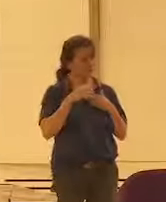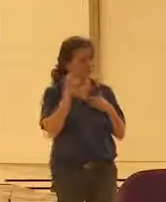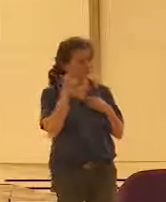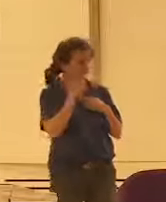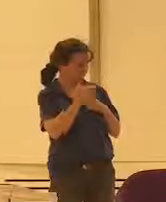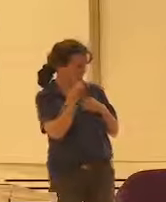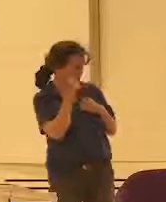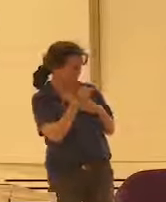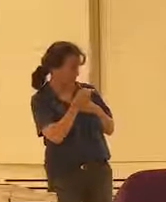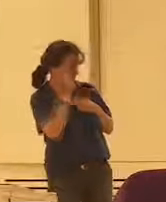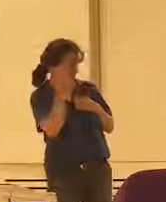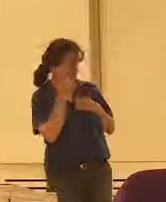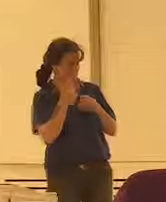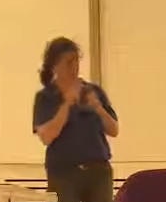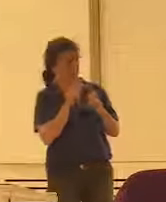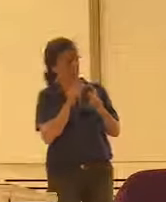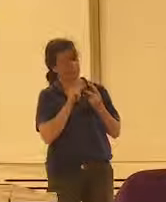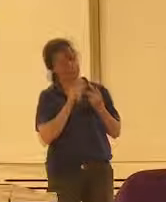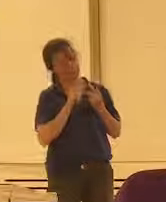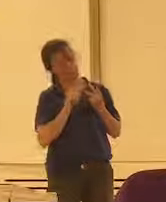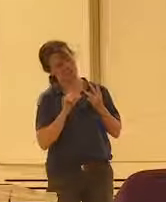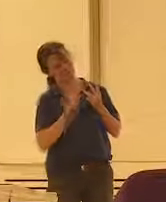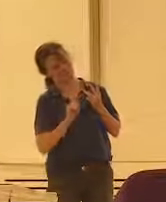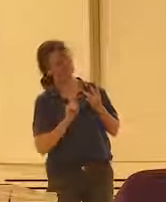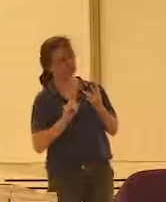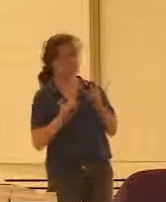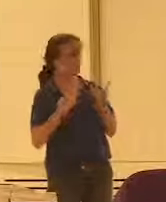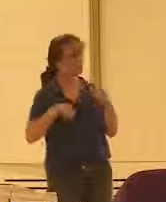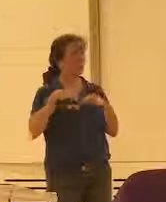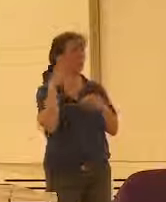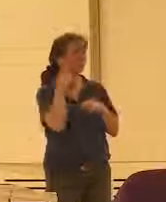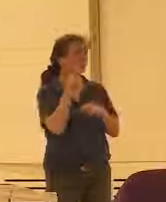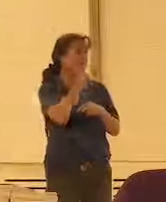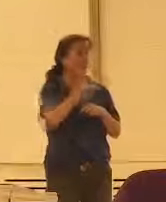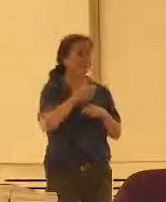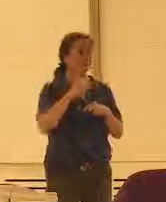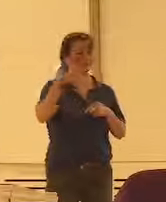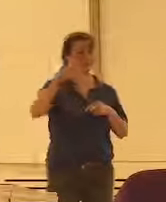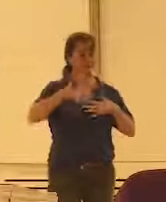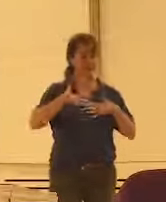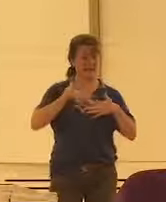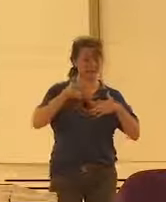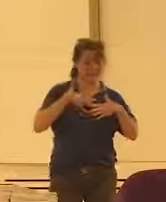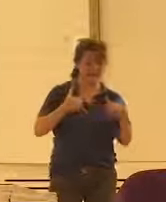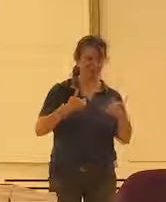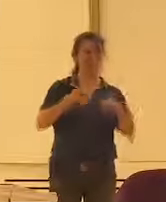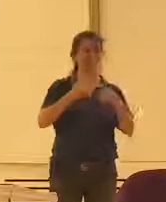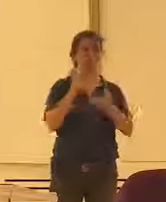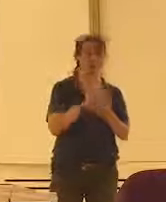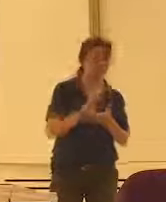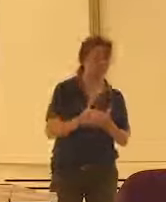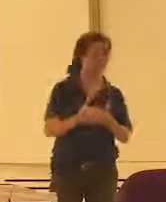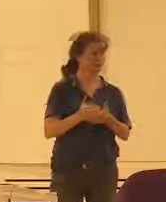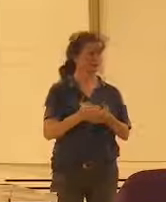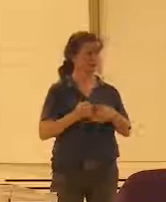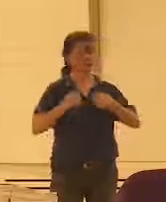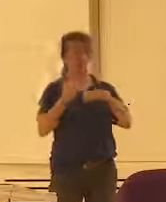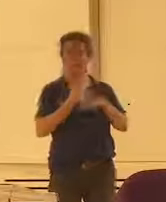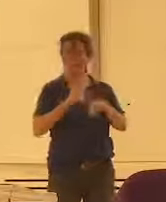Sign Health should be doing more of. We are the deaf people's health charity, so it's our job amongst lots of other people's to try and resolve some